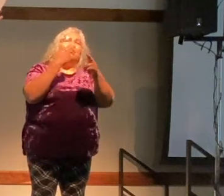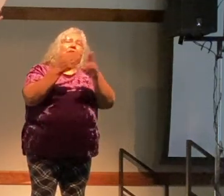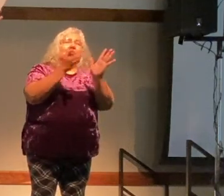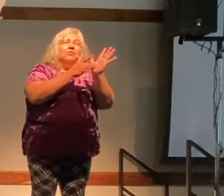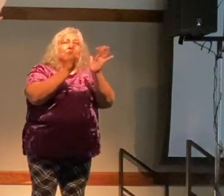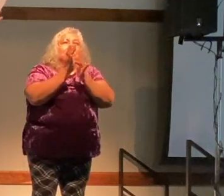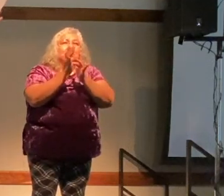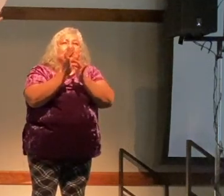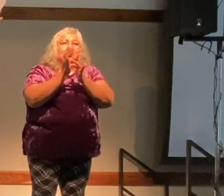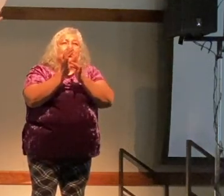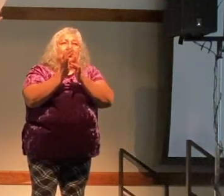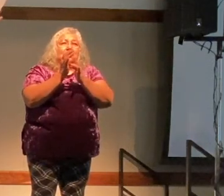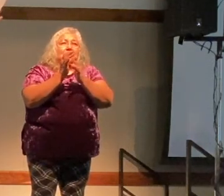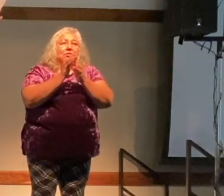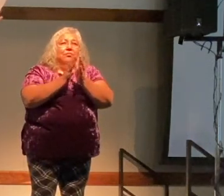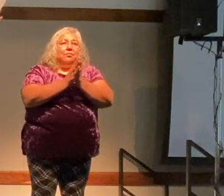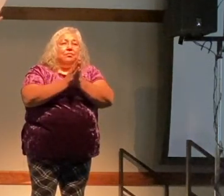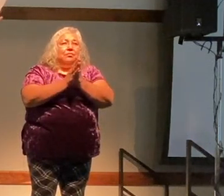Jesus.